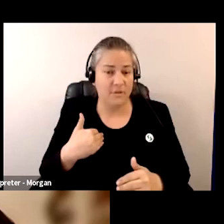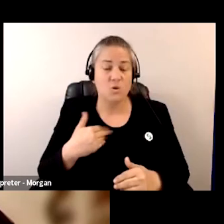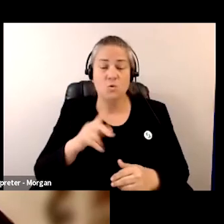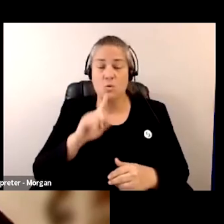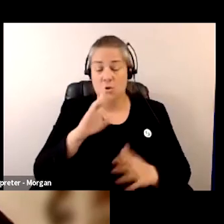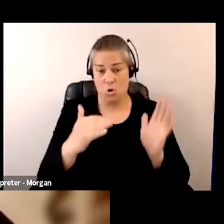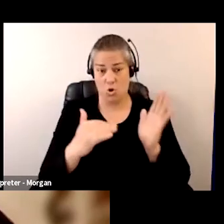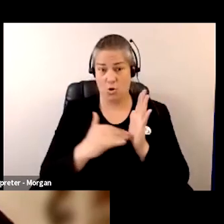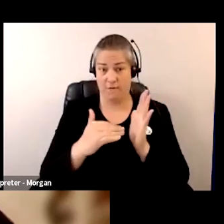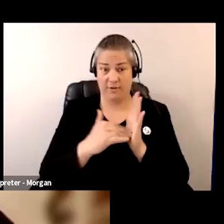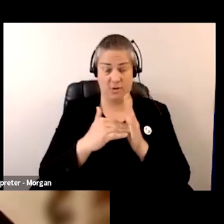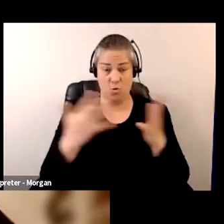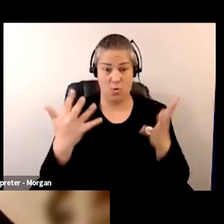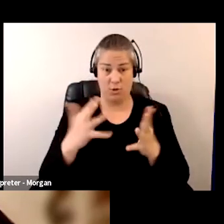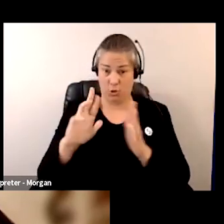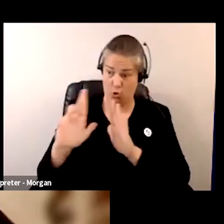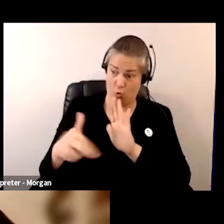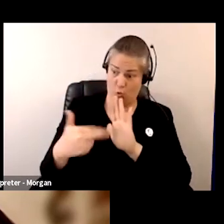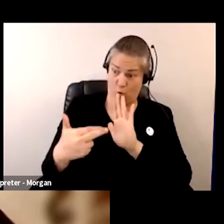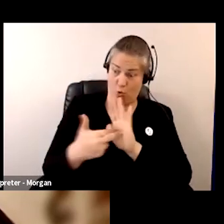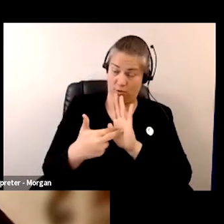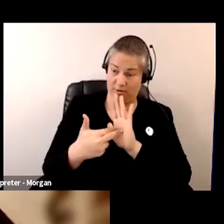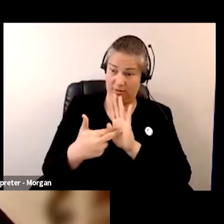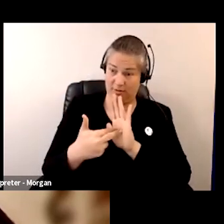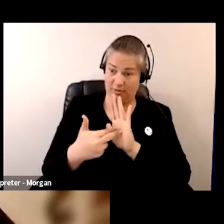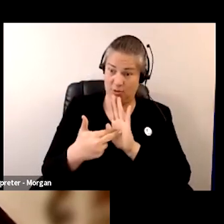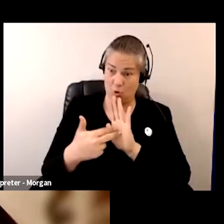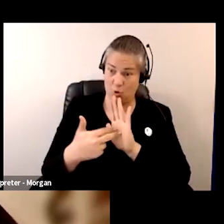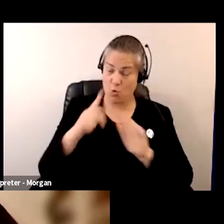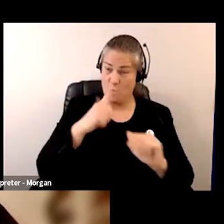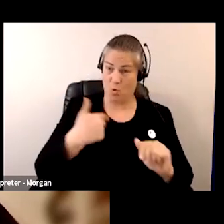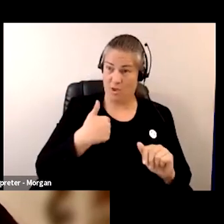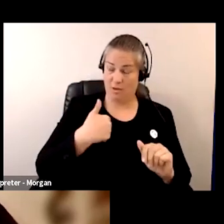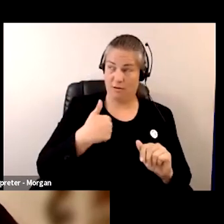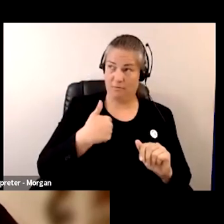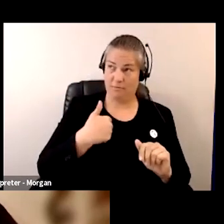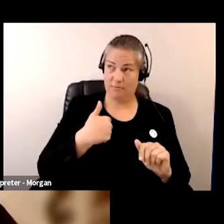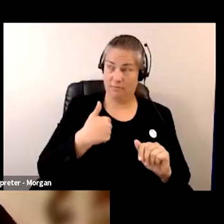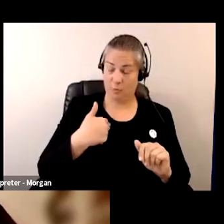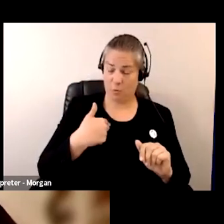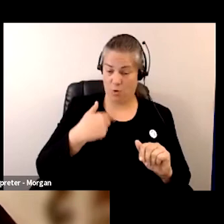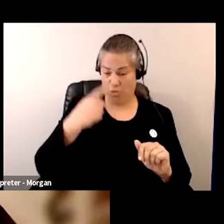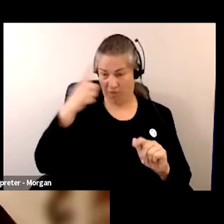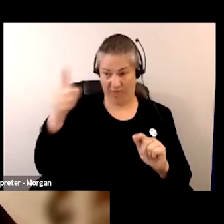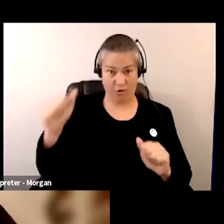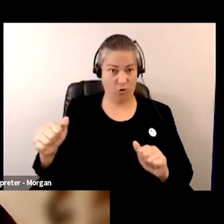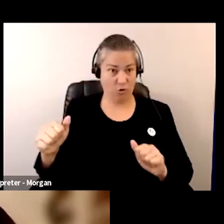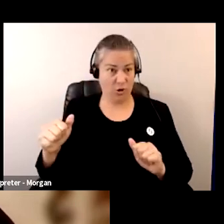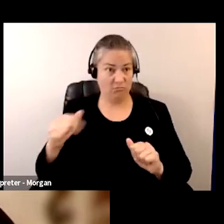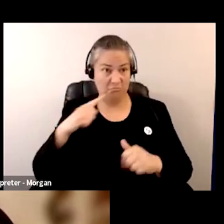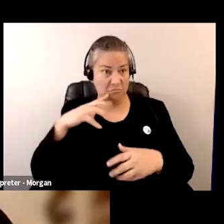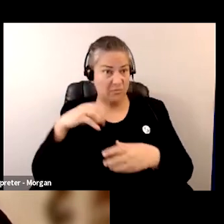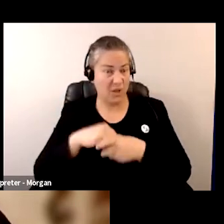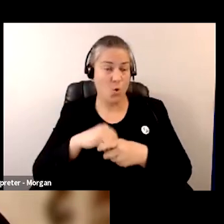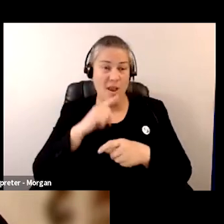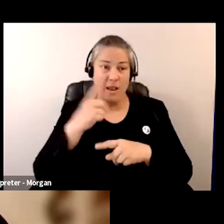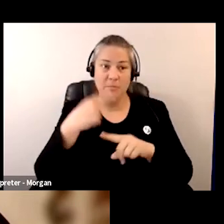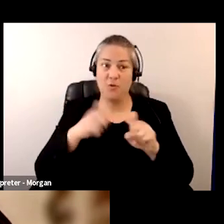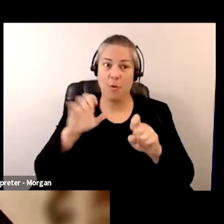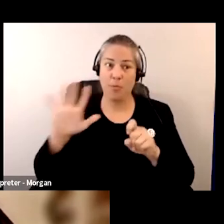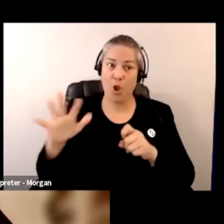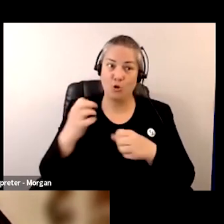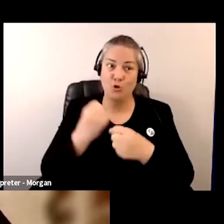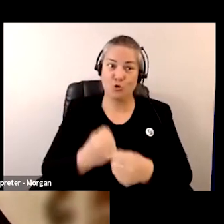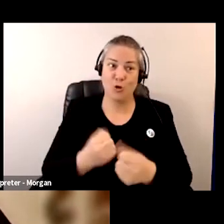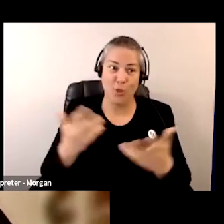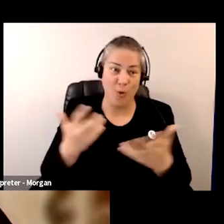often one of the roles that we thought they could play that it draws on one of their strengths, is